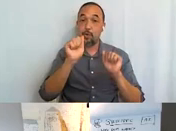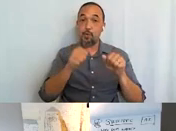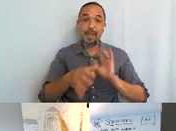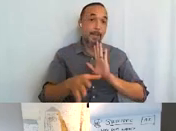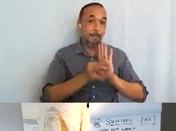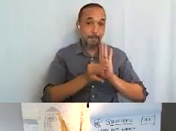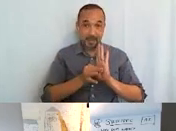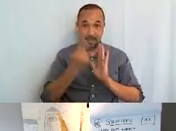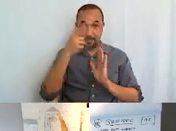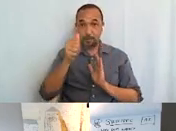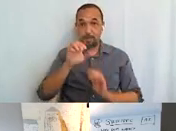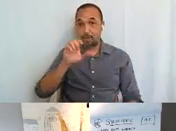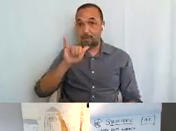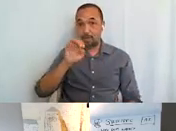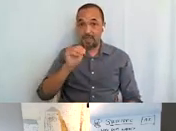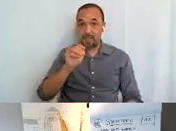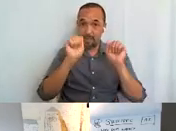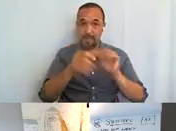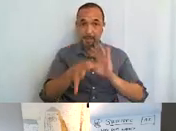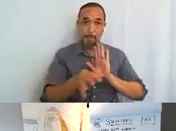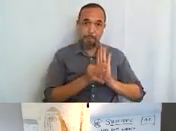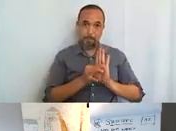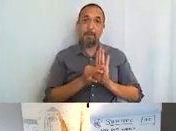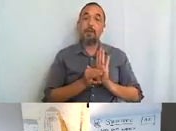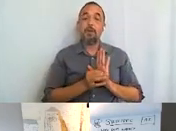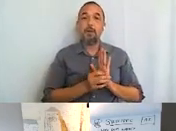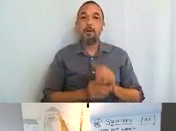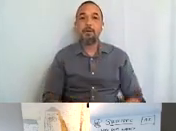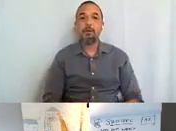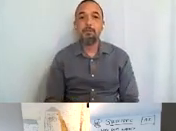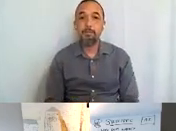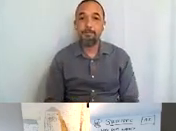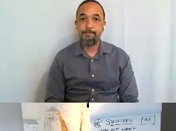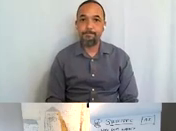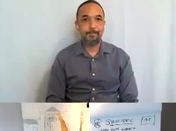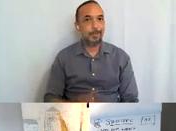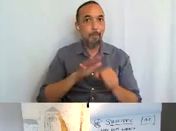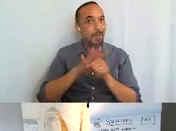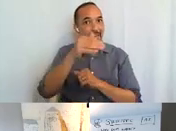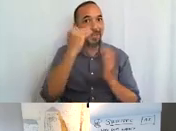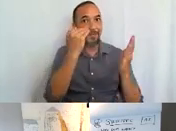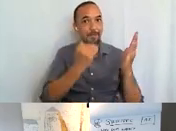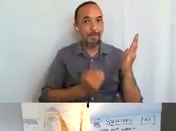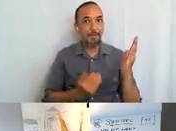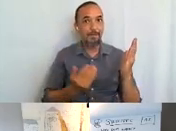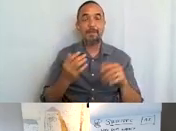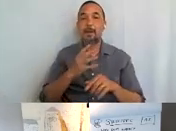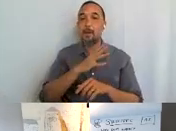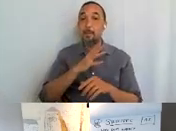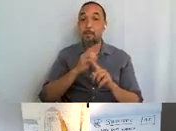gonna be lots to go around. But we recommend, obviously, especially to the people who are new playing,